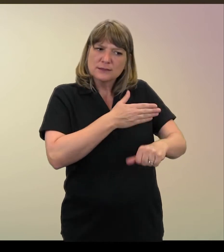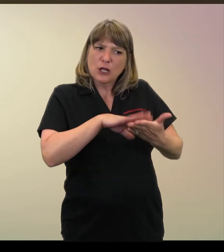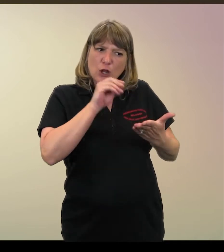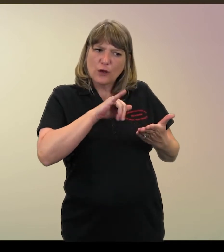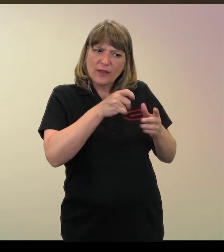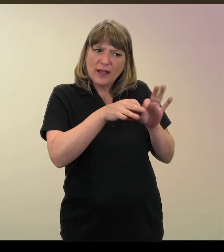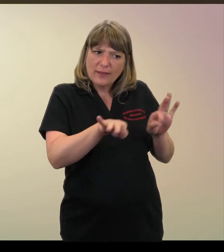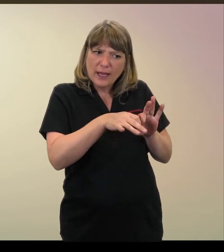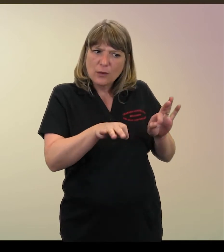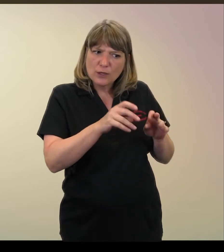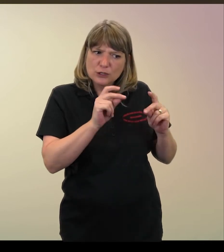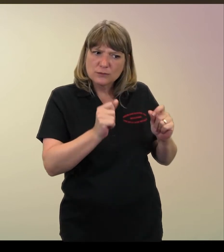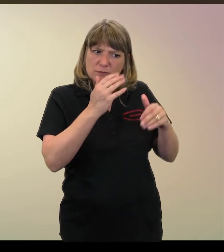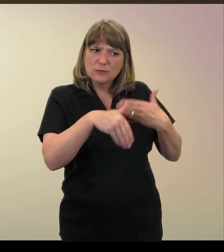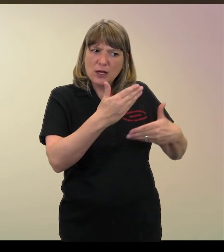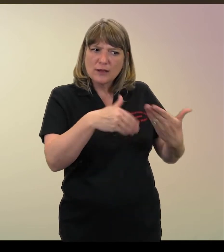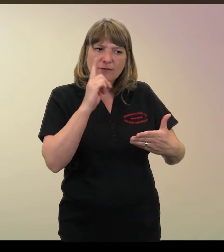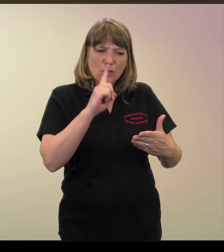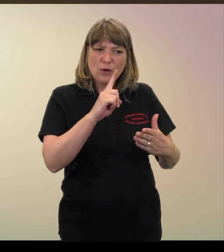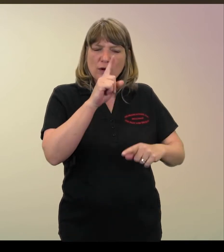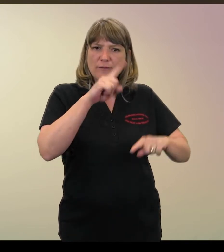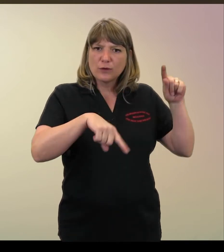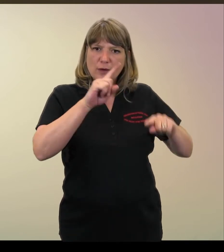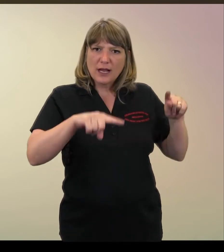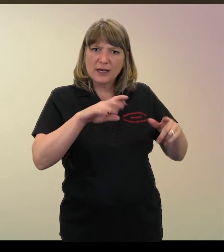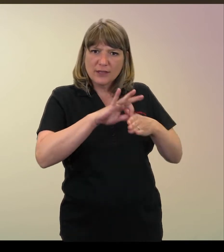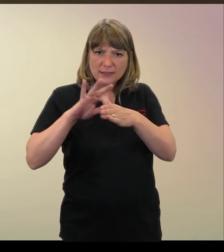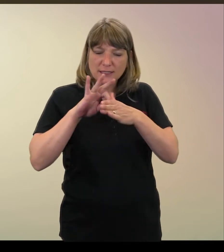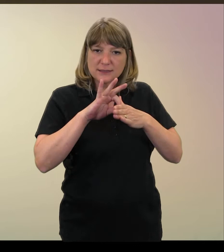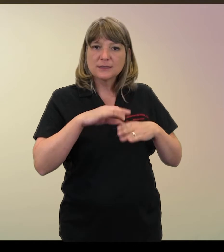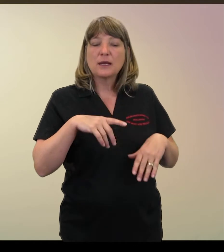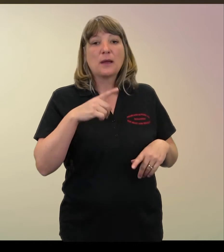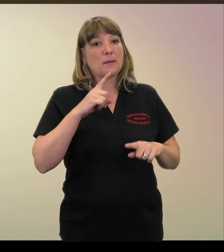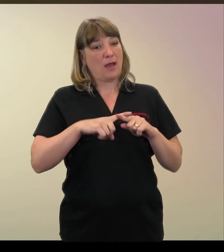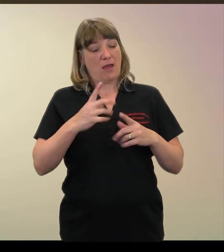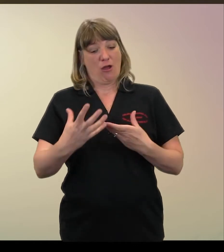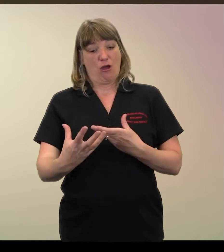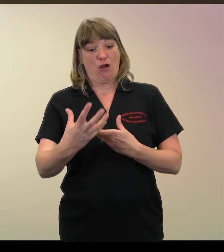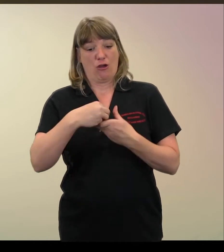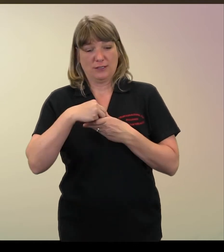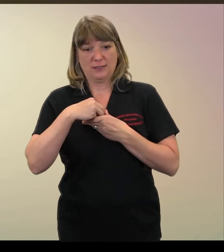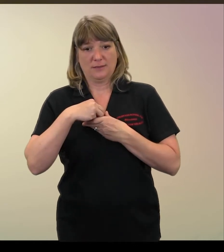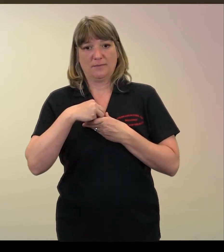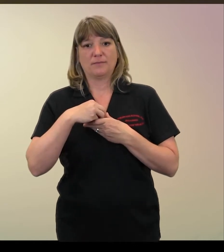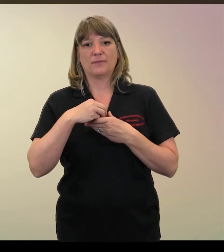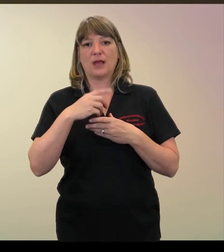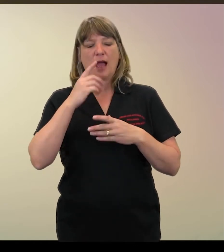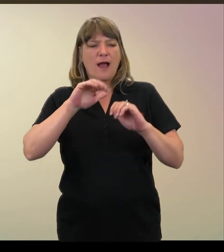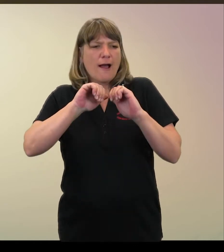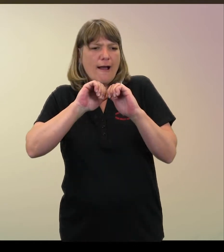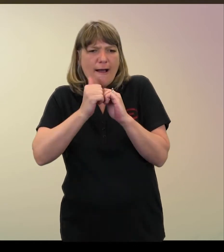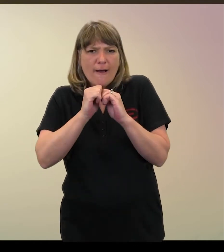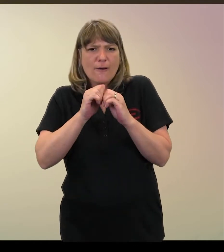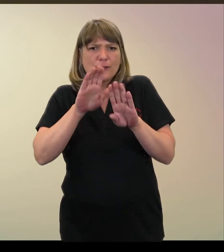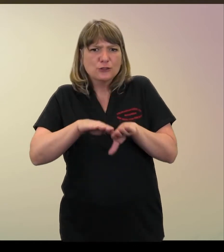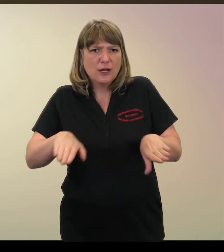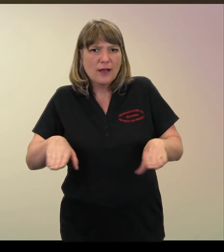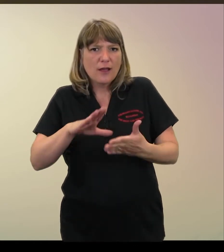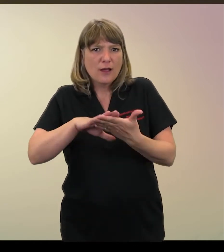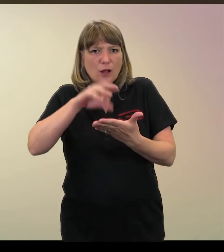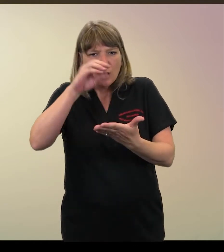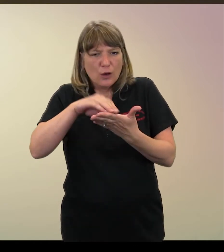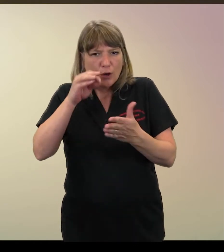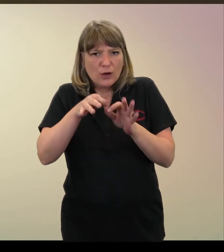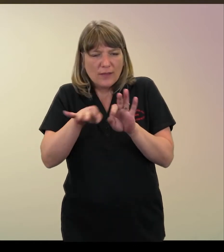use that language spontaneously across a variety of contexts. Whereas in autism, the trajectory of how